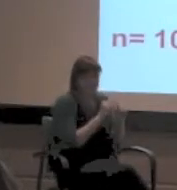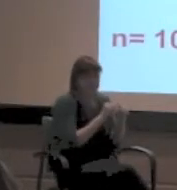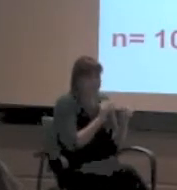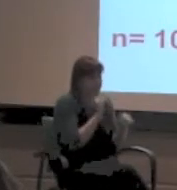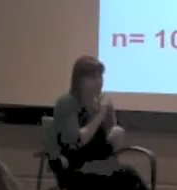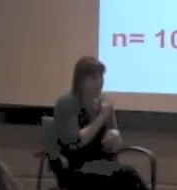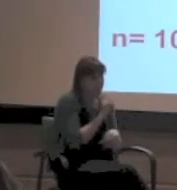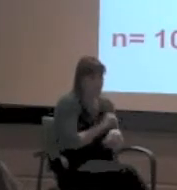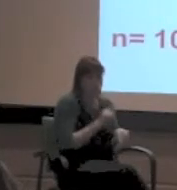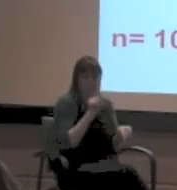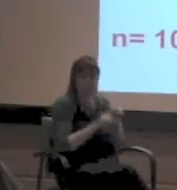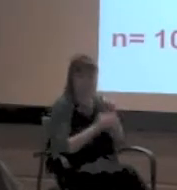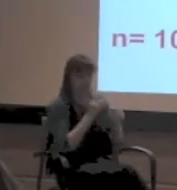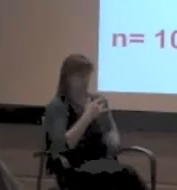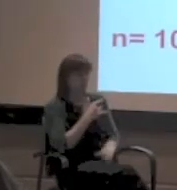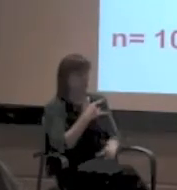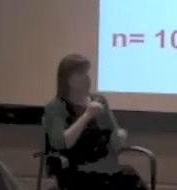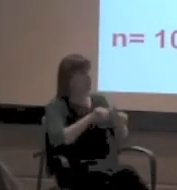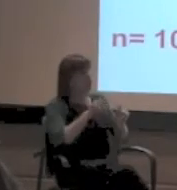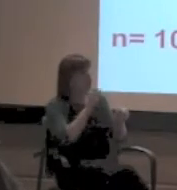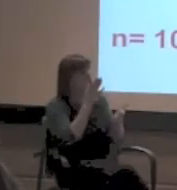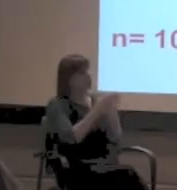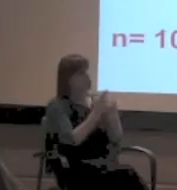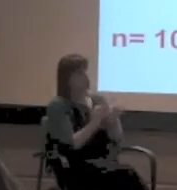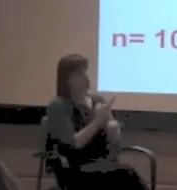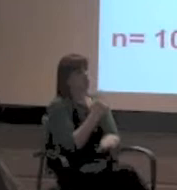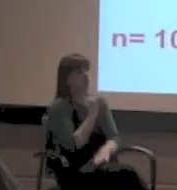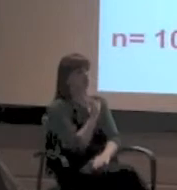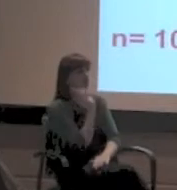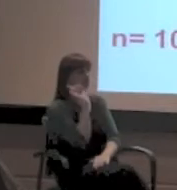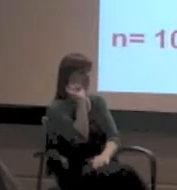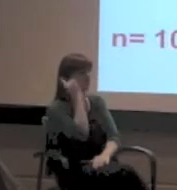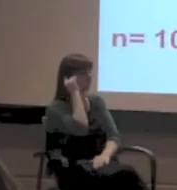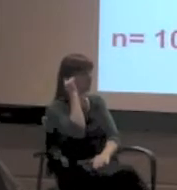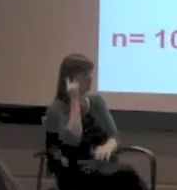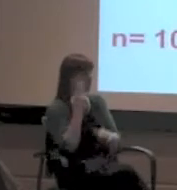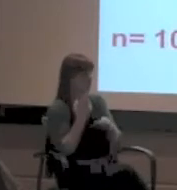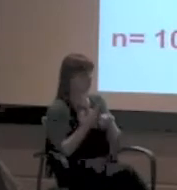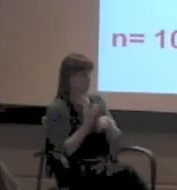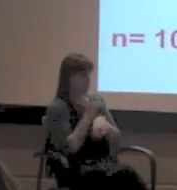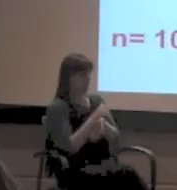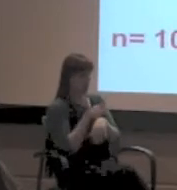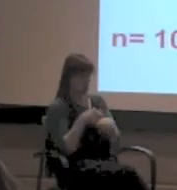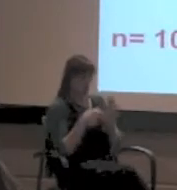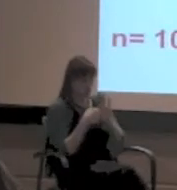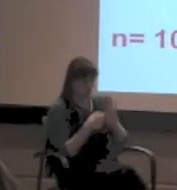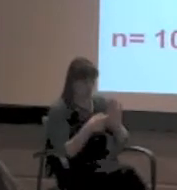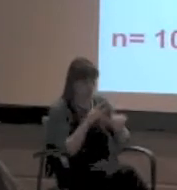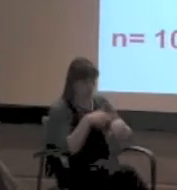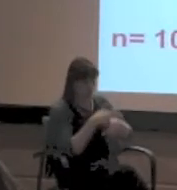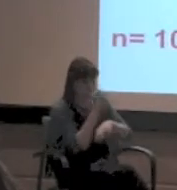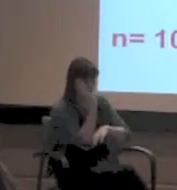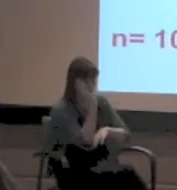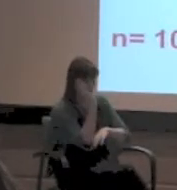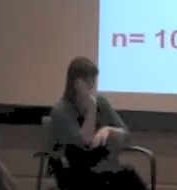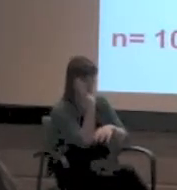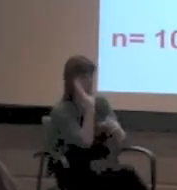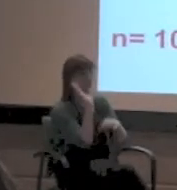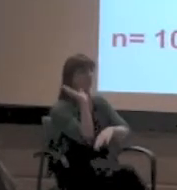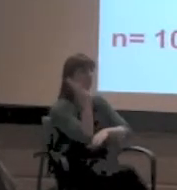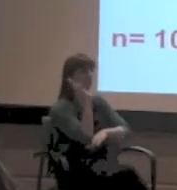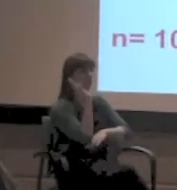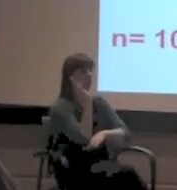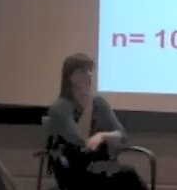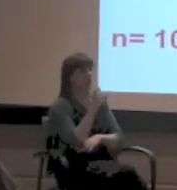really fix the cardiac, but we can stop using that scope. And once I presented this at the national meeting, scopes are now going